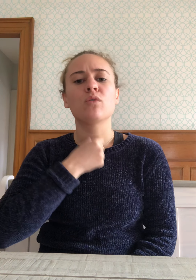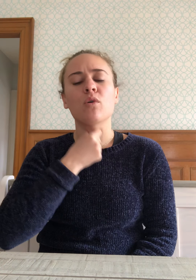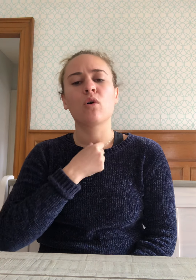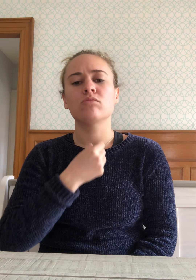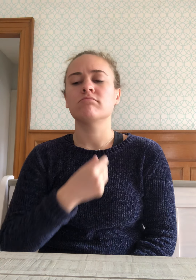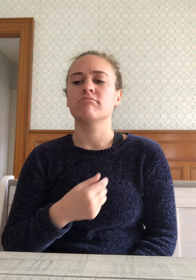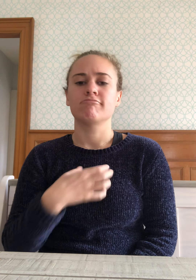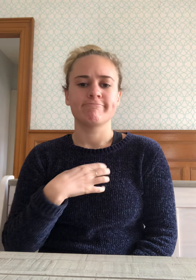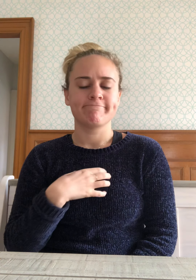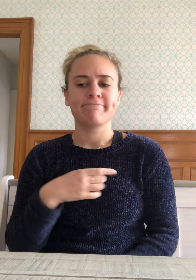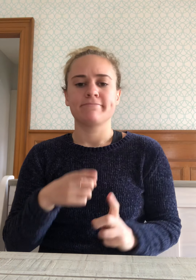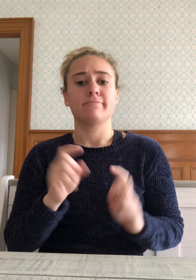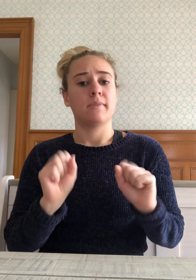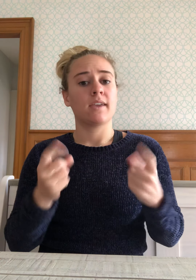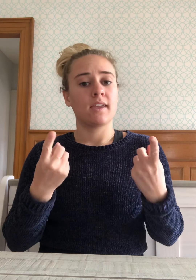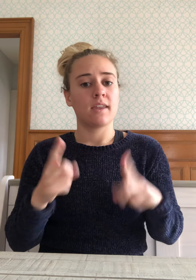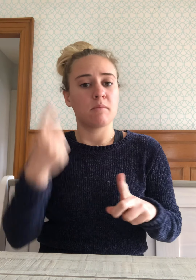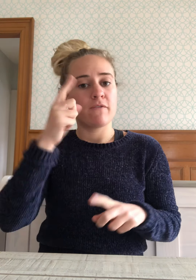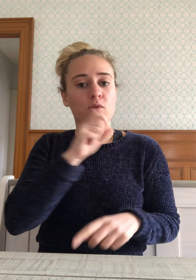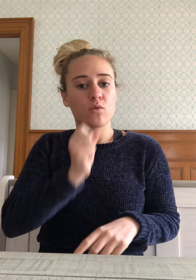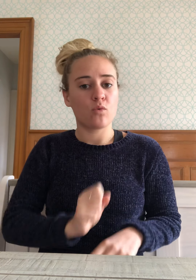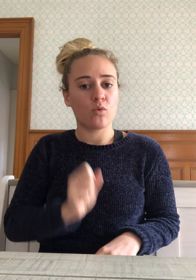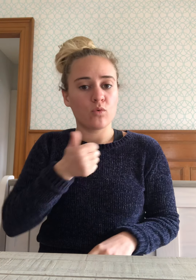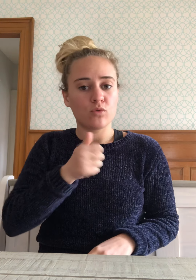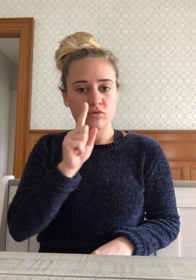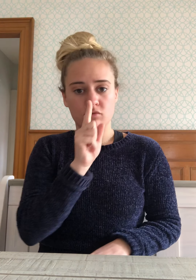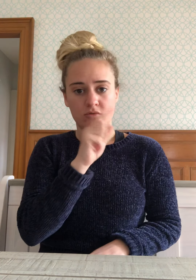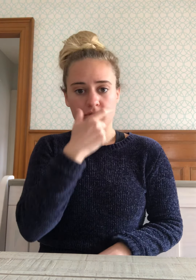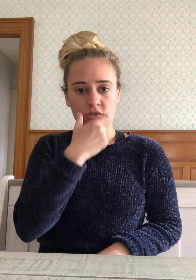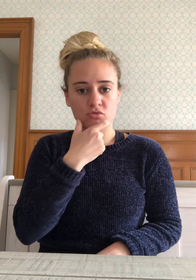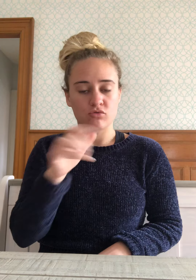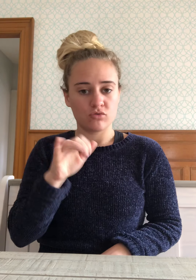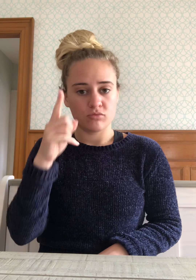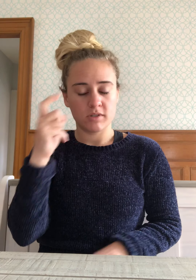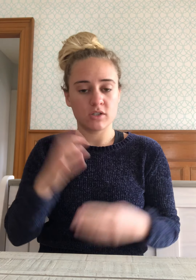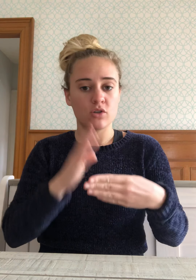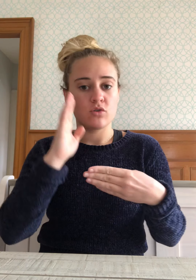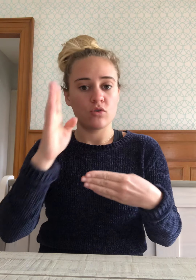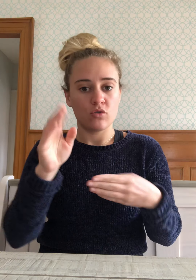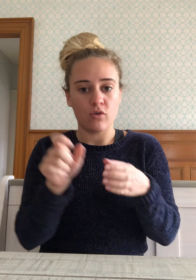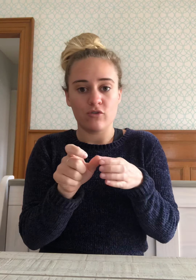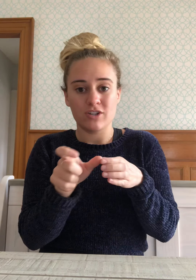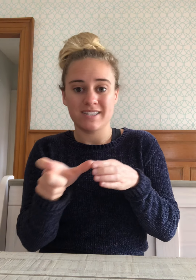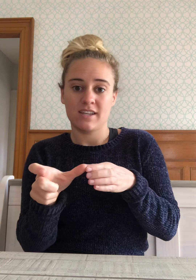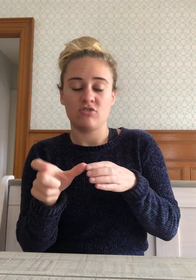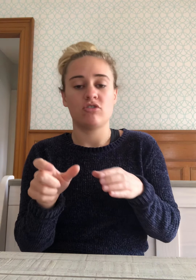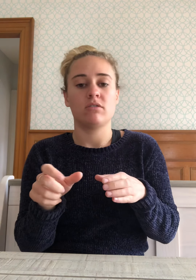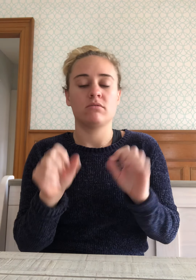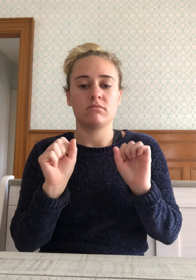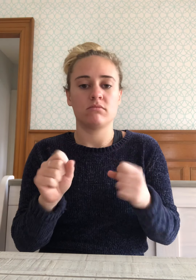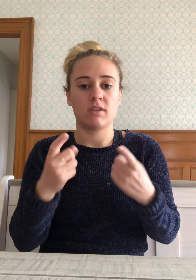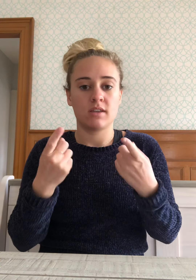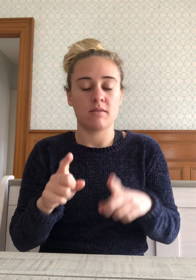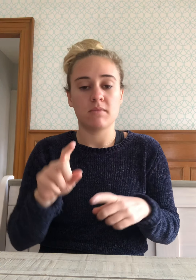too, gradually after a lot of time, because overextensions can occur as the alveolus begins to resorb. So